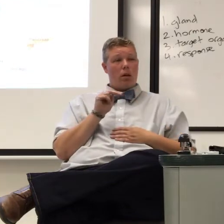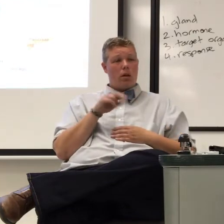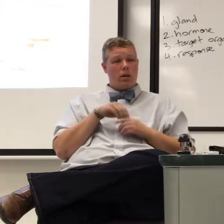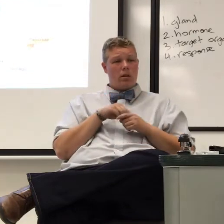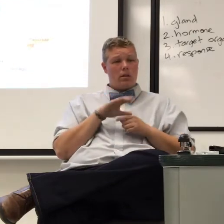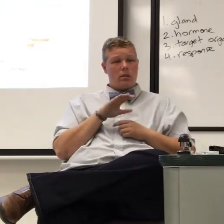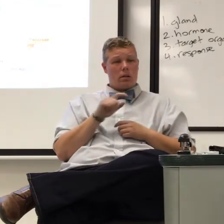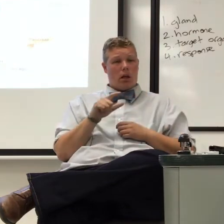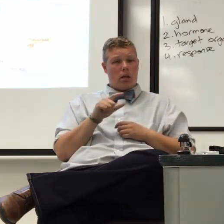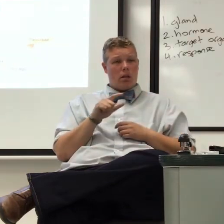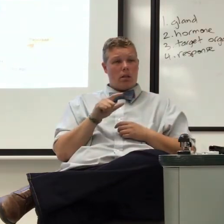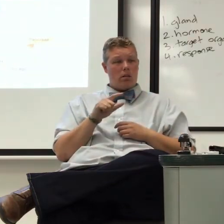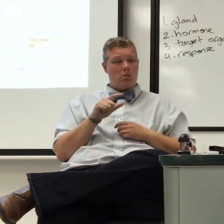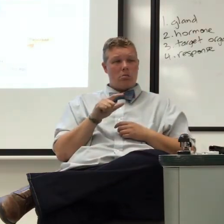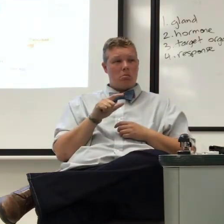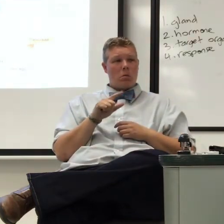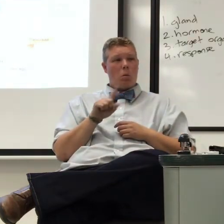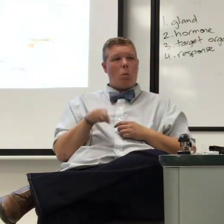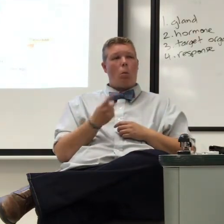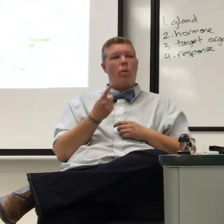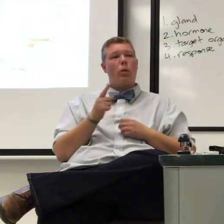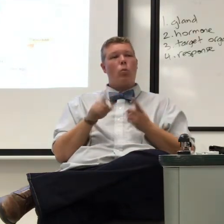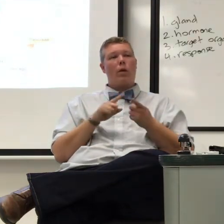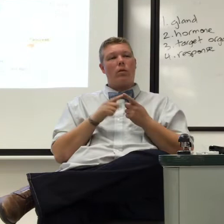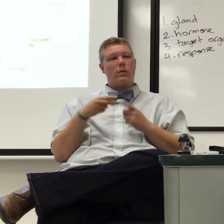only released in response to high glucose.